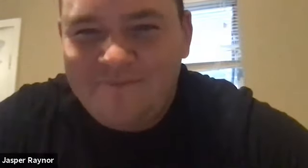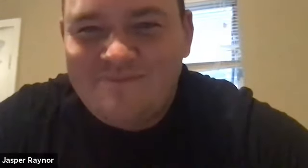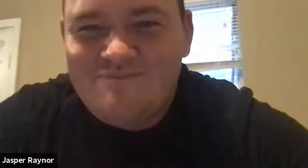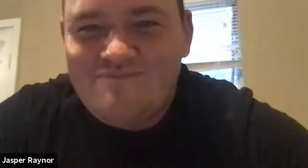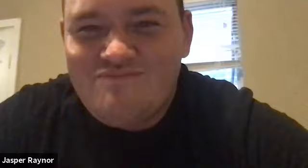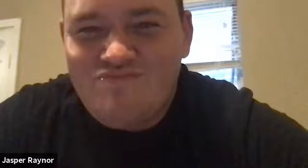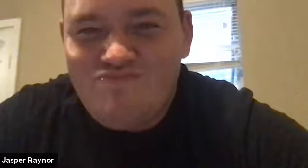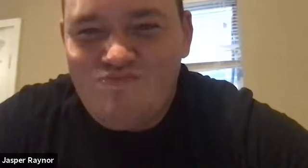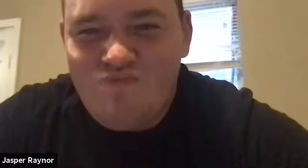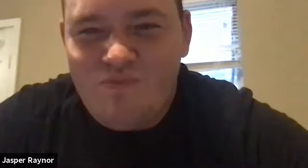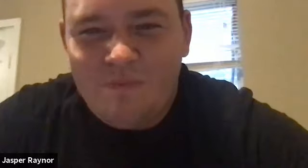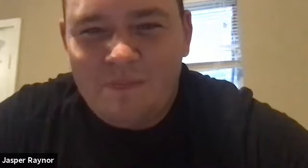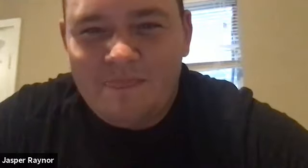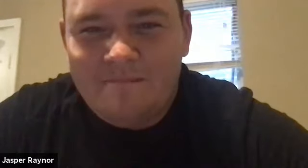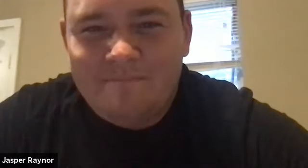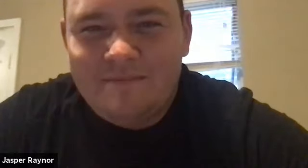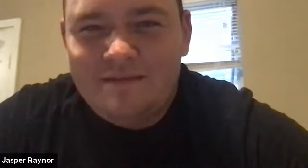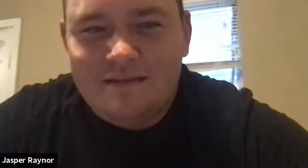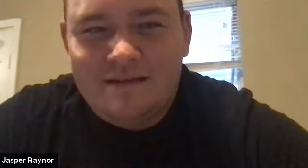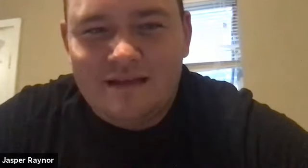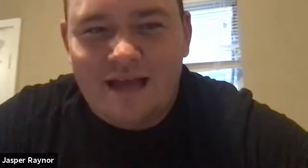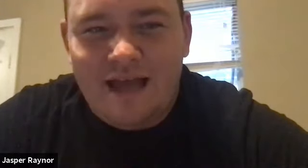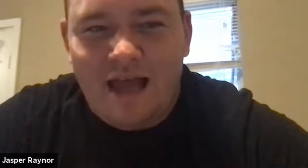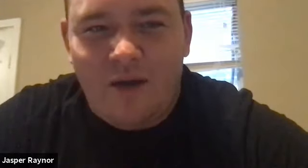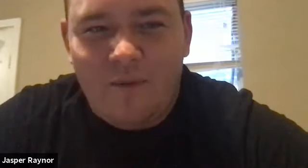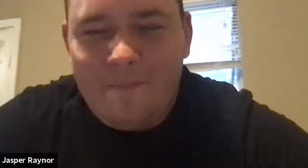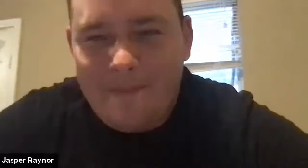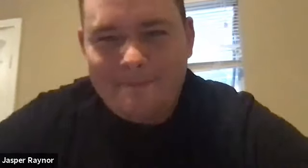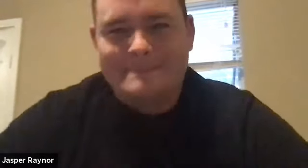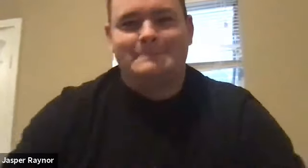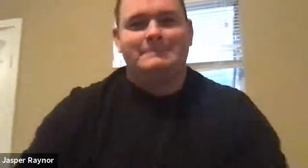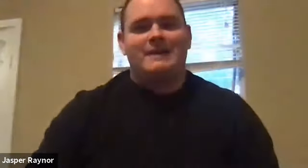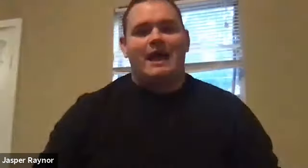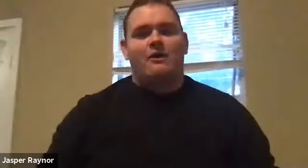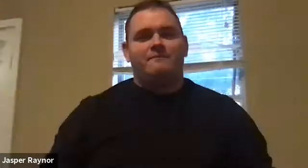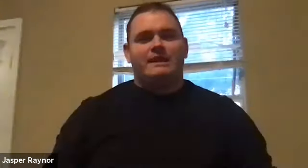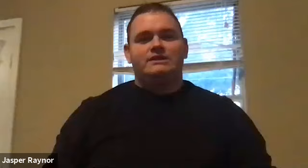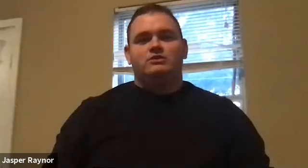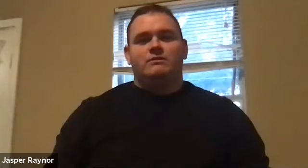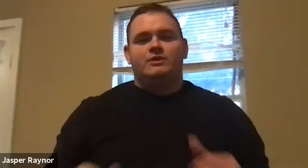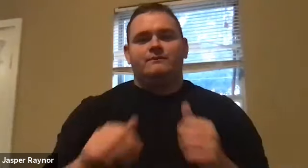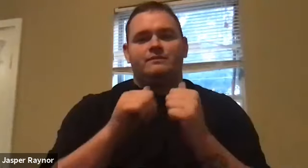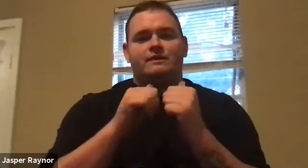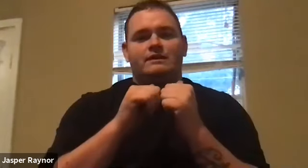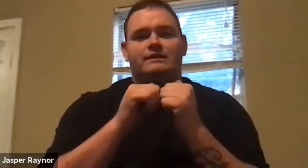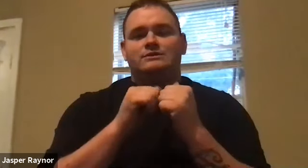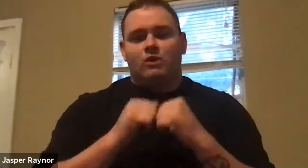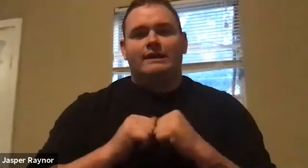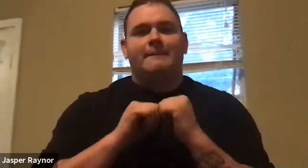too. Hmm. How? No, How? that's what, isn't it? H-O-W. What? That's what, yeah.